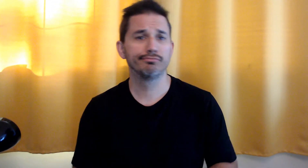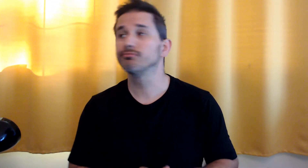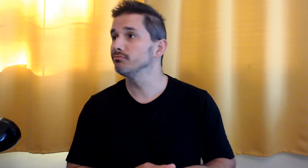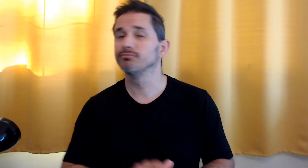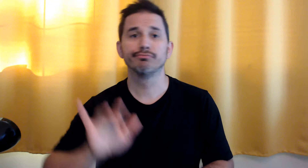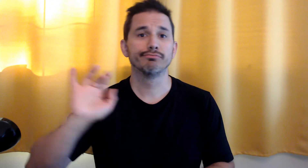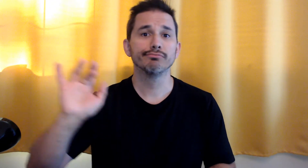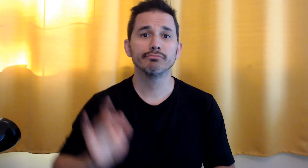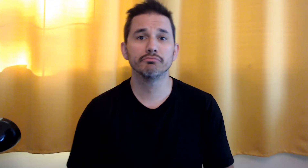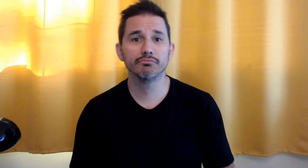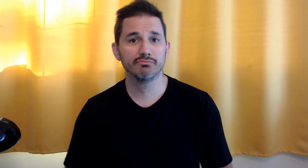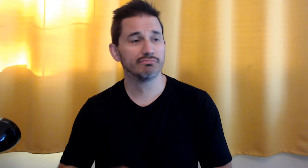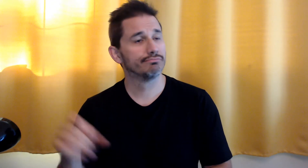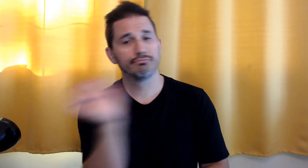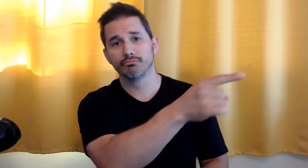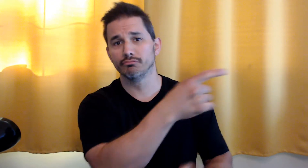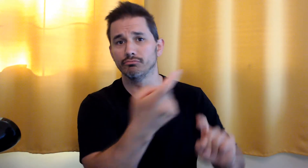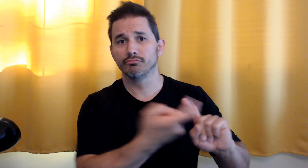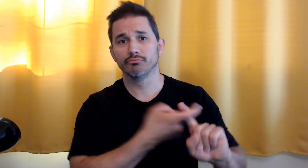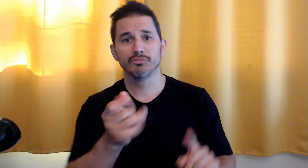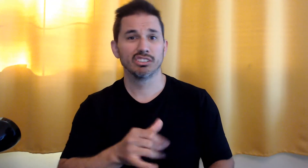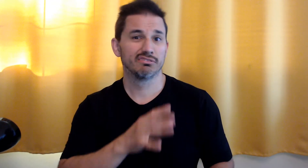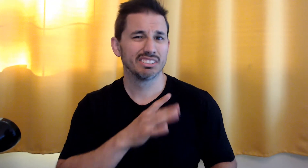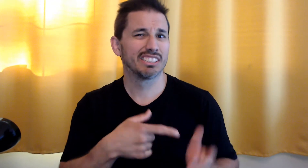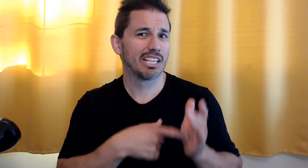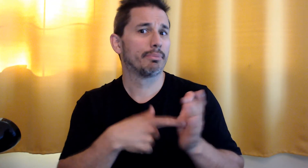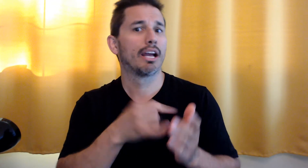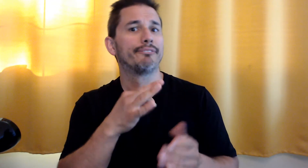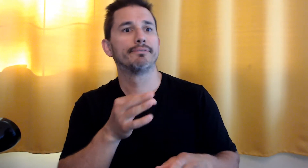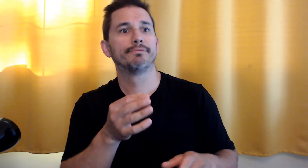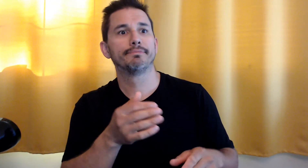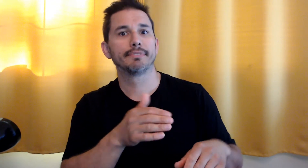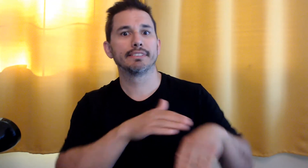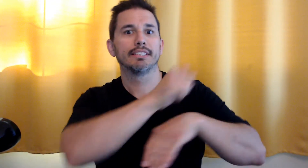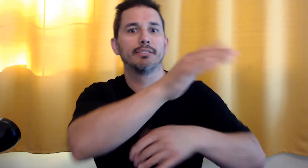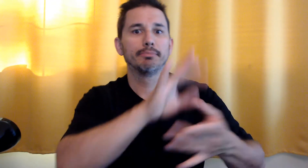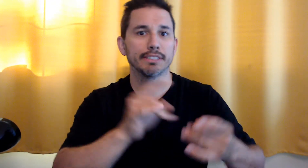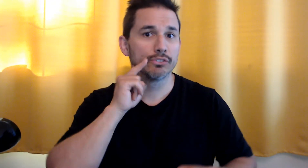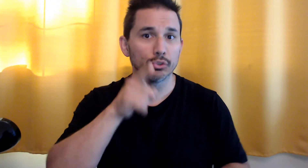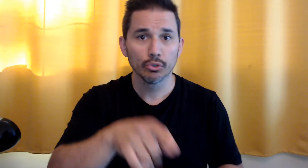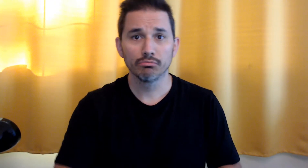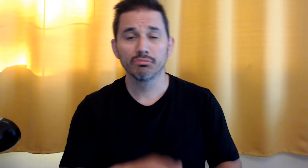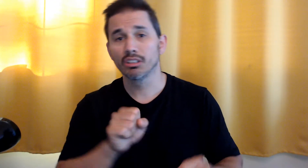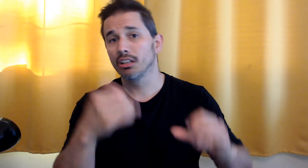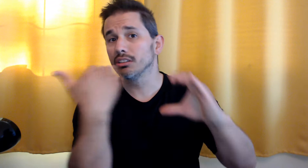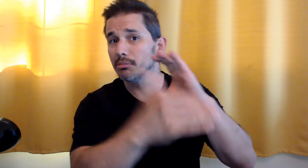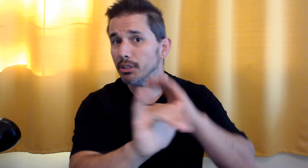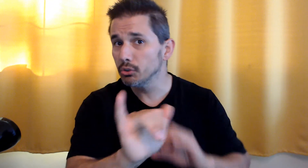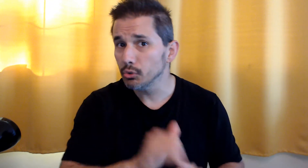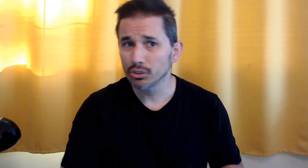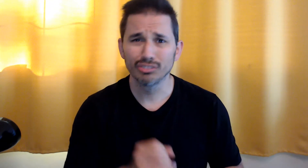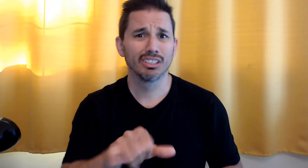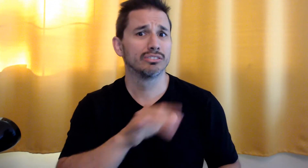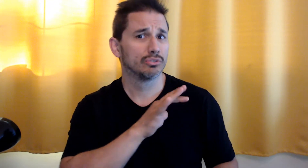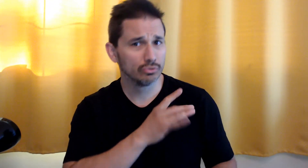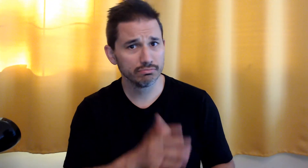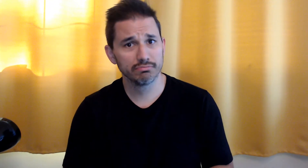in would be in shipping and receiving, when someone has to sign off on a parcel. That way you can just use the button to call someone into the